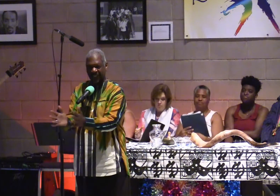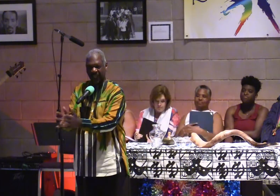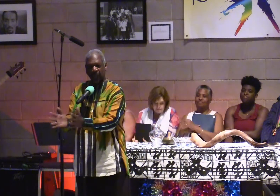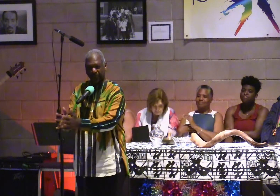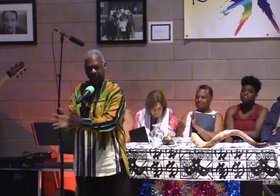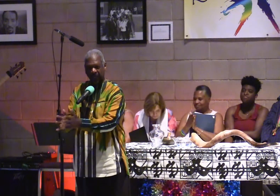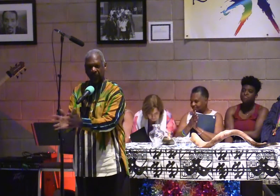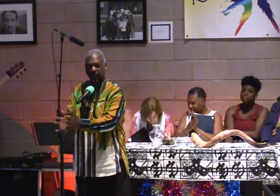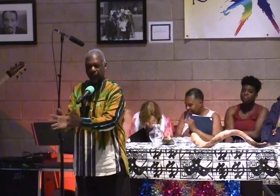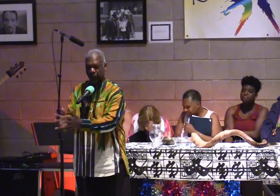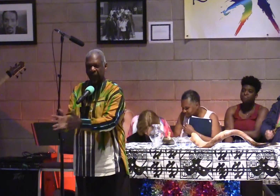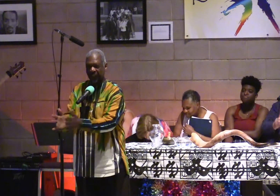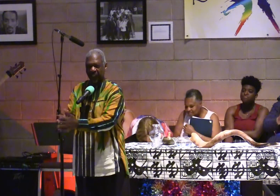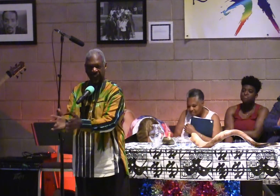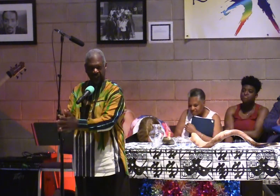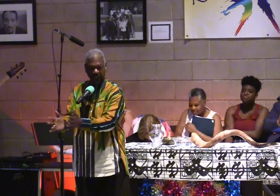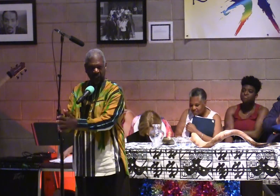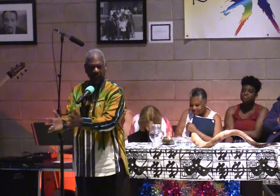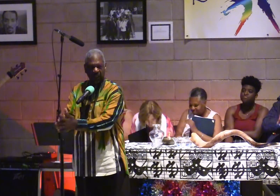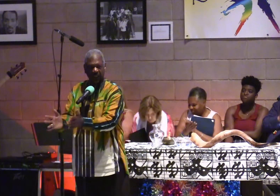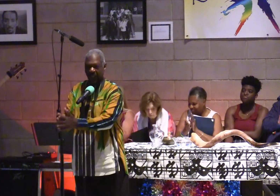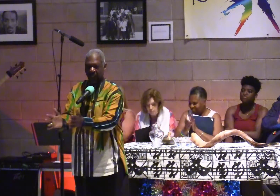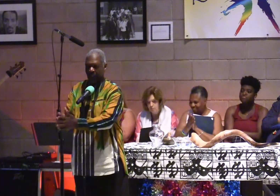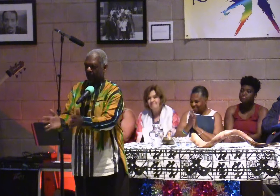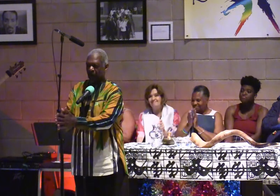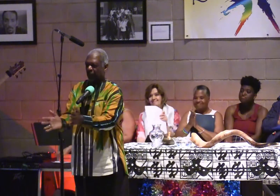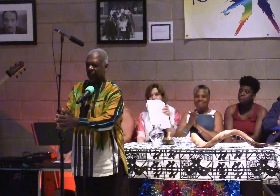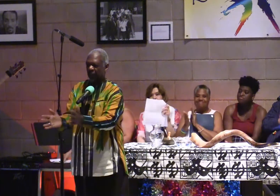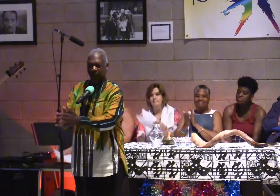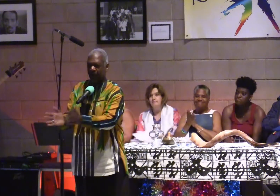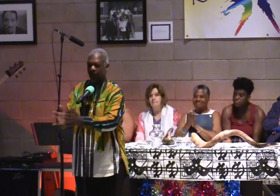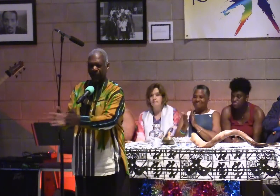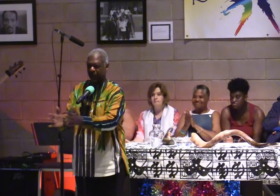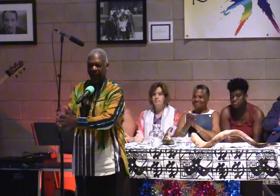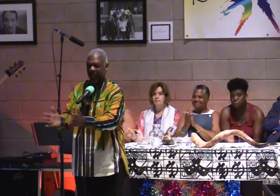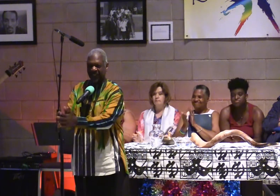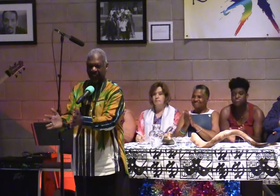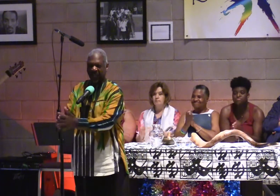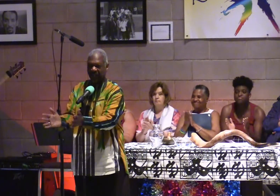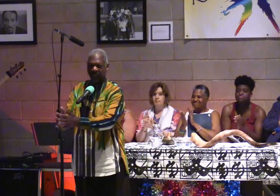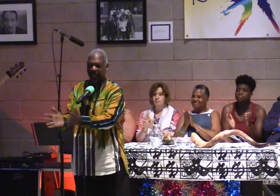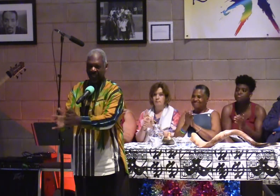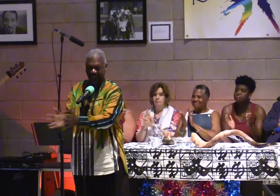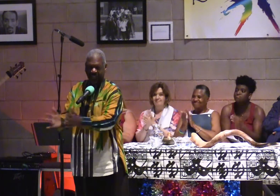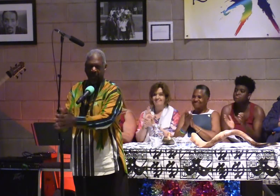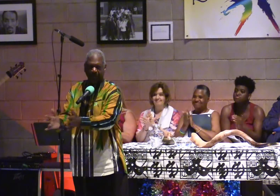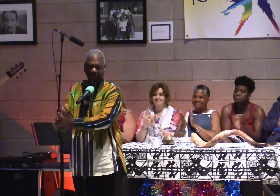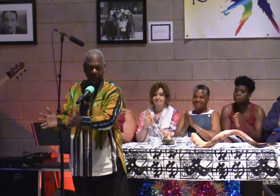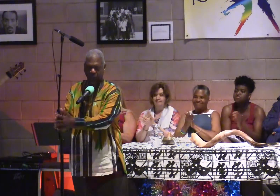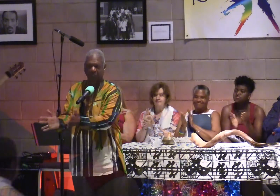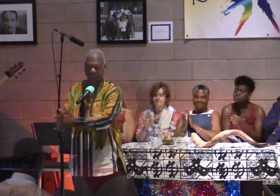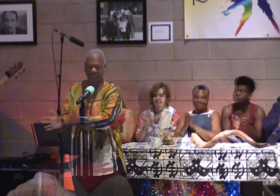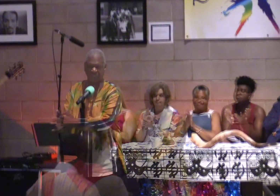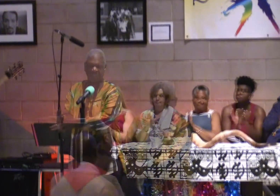to celebrate the goodness. Come on, you can come on, put your hands together and celebrate